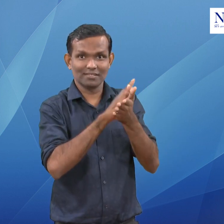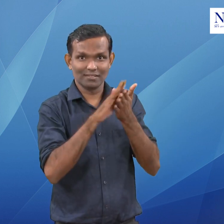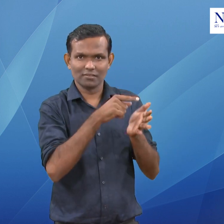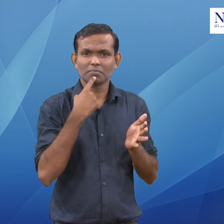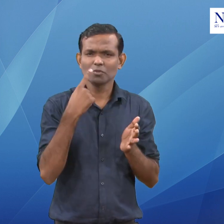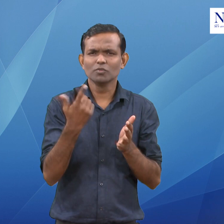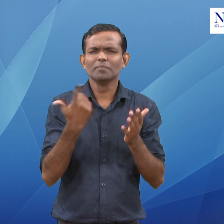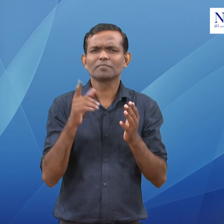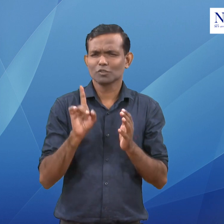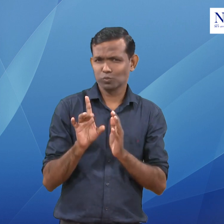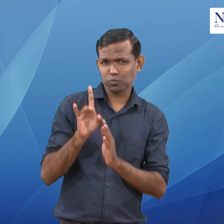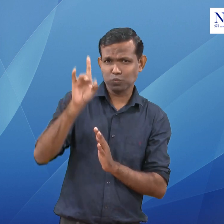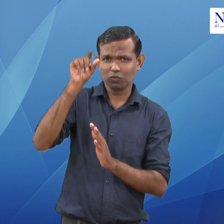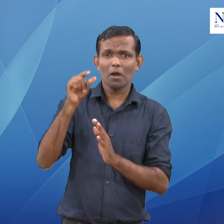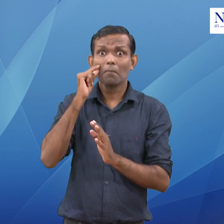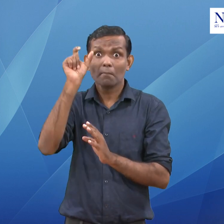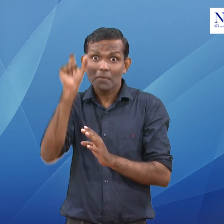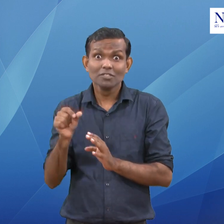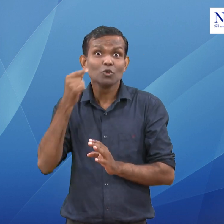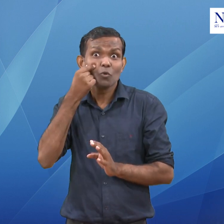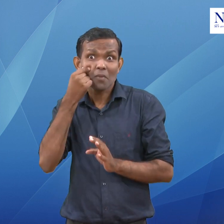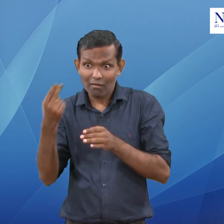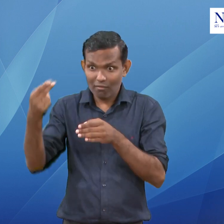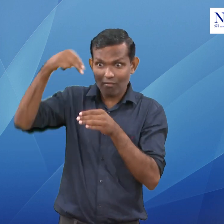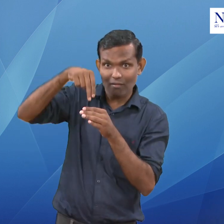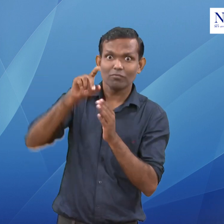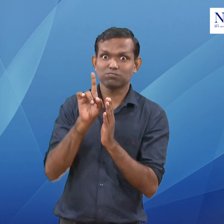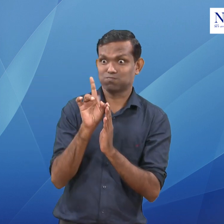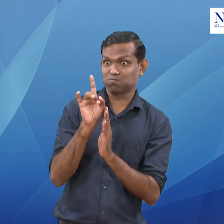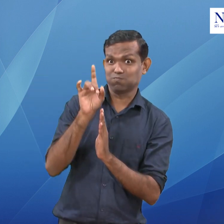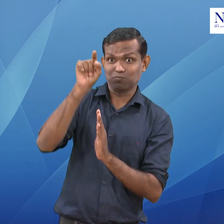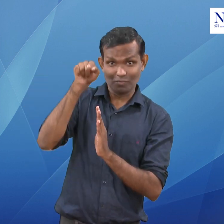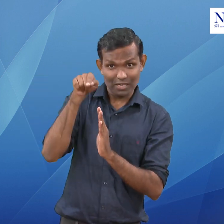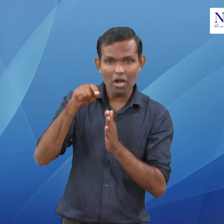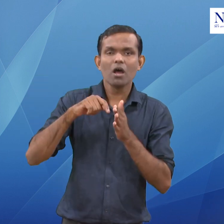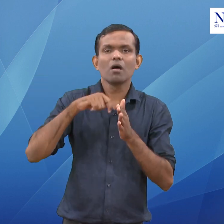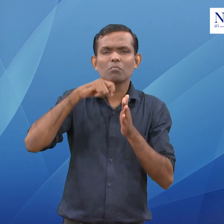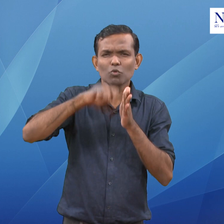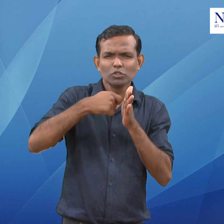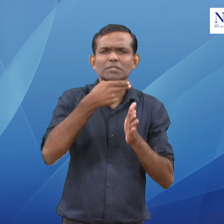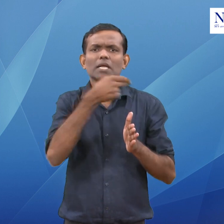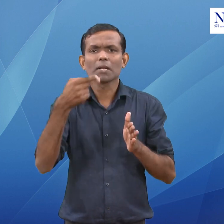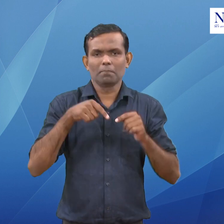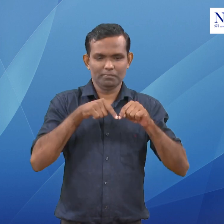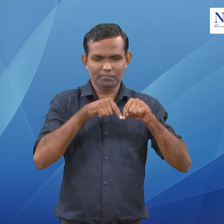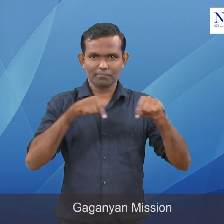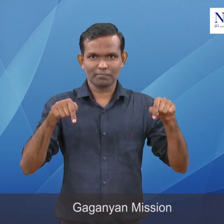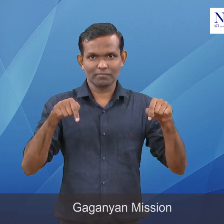the first of multiple test flights ahead of the Gaganyaan mission, India's first manned mission to space on October 21. The